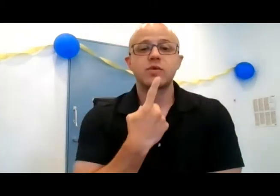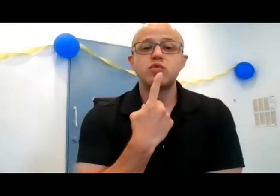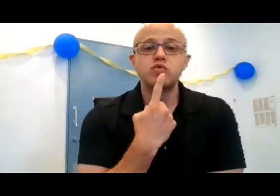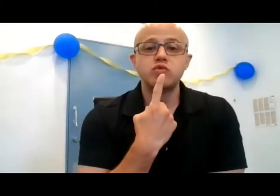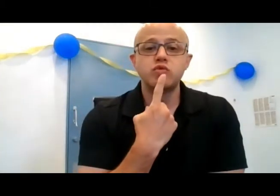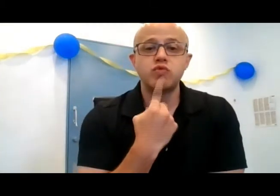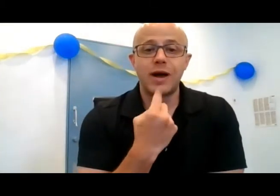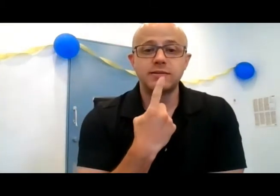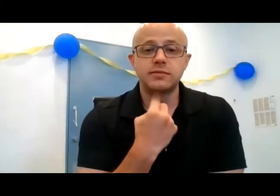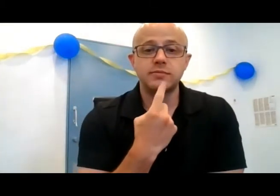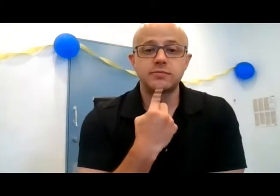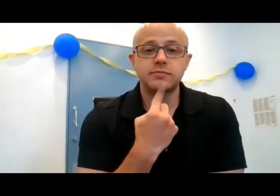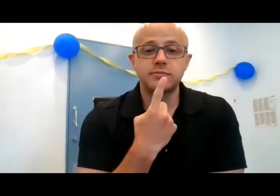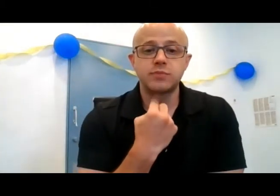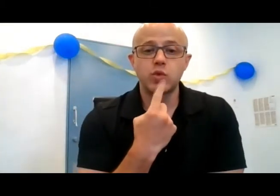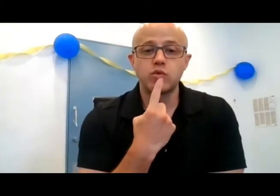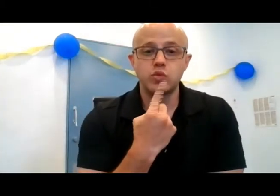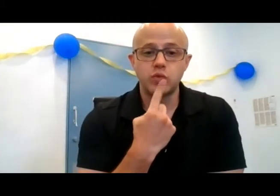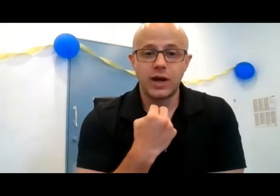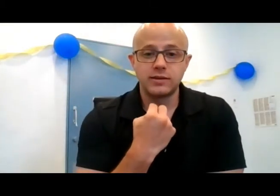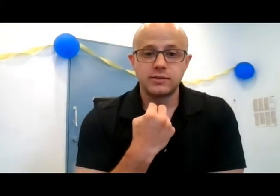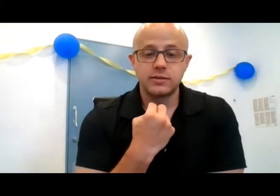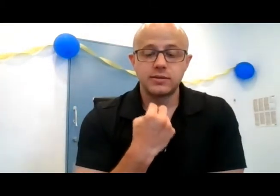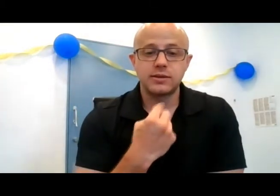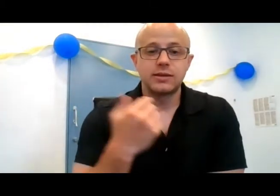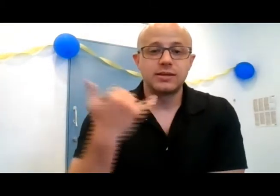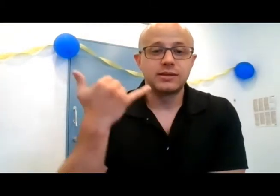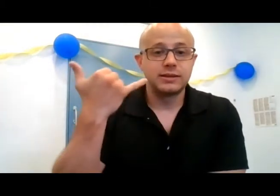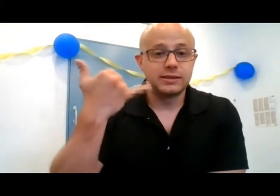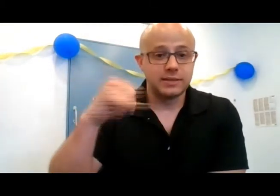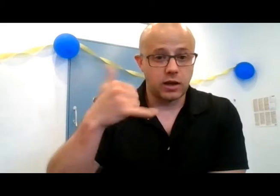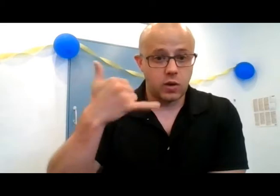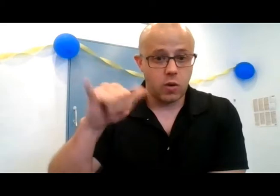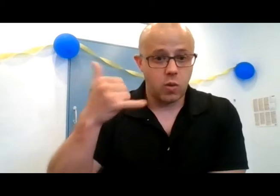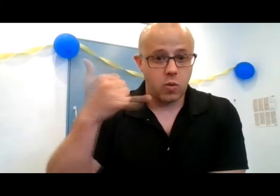Now I'm going to go ahead and sign it. Red,